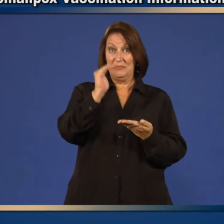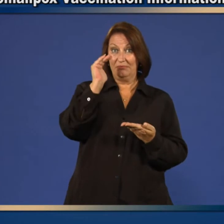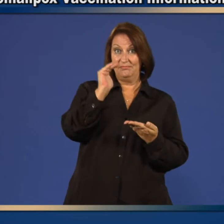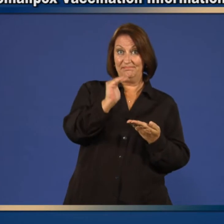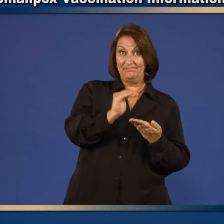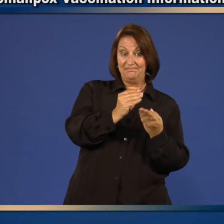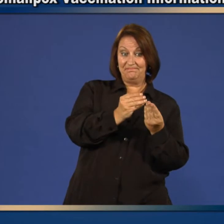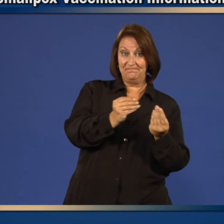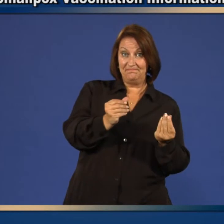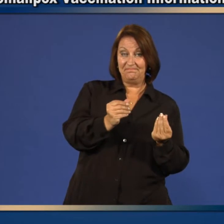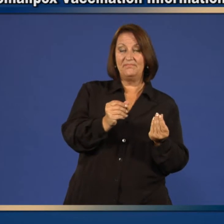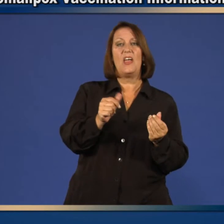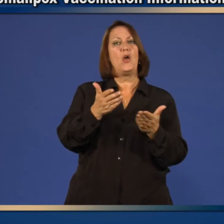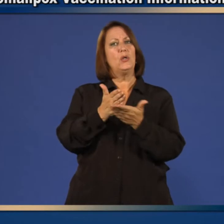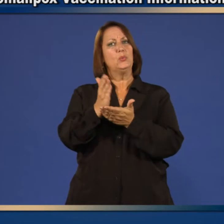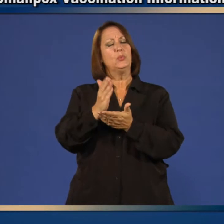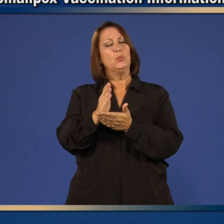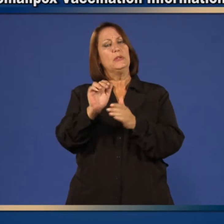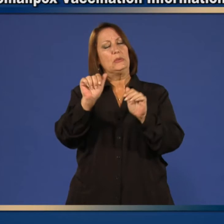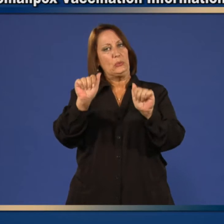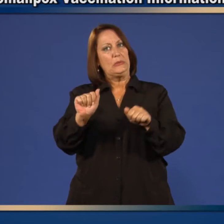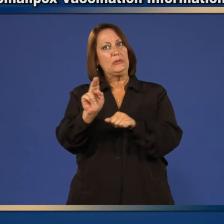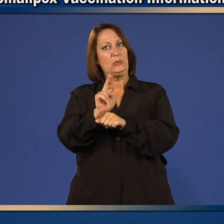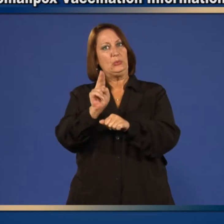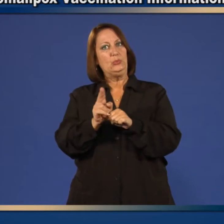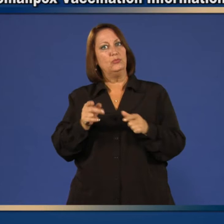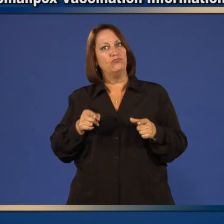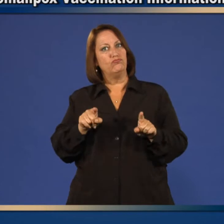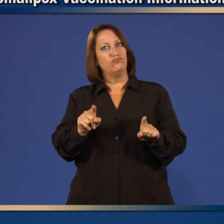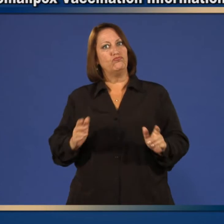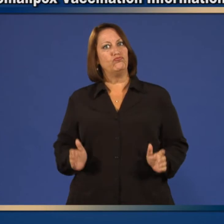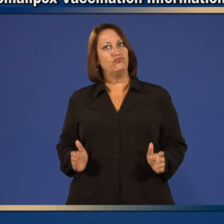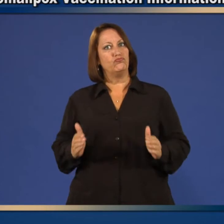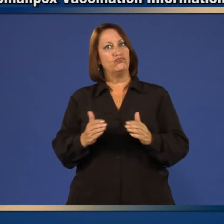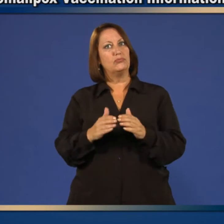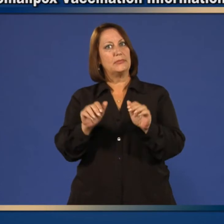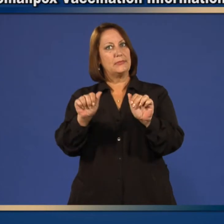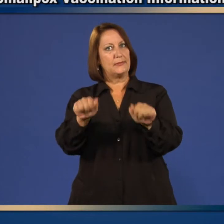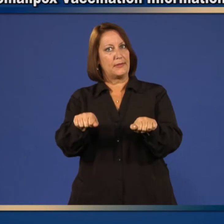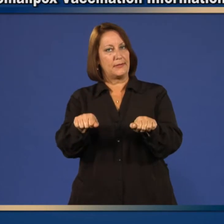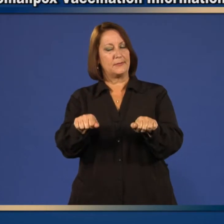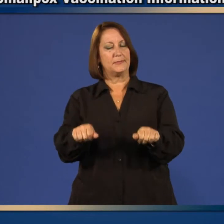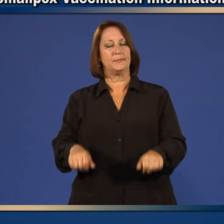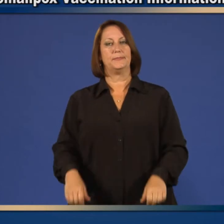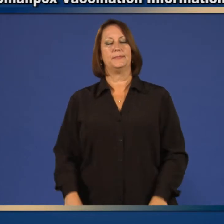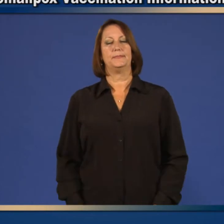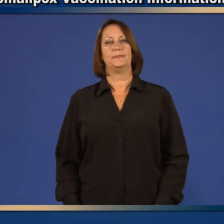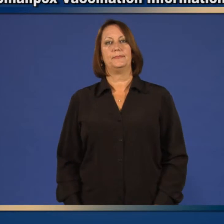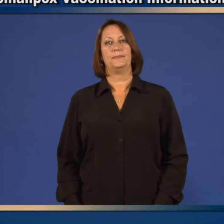VIG, it is okay for her to receive it while she is pregnant.